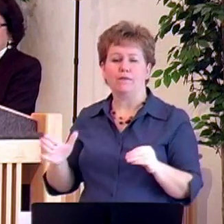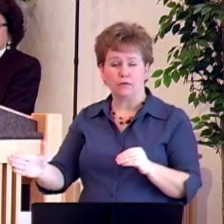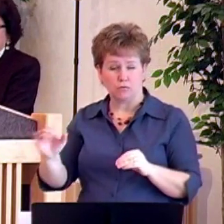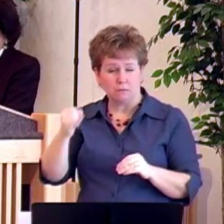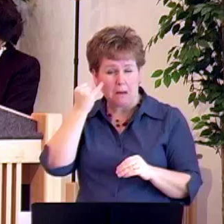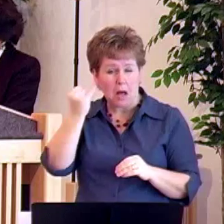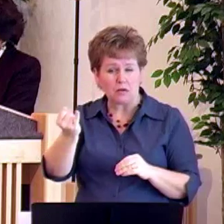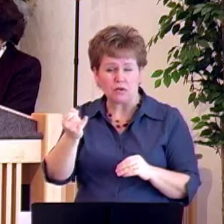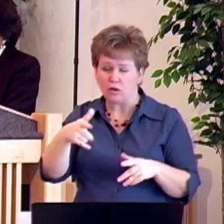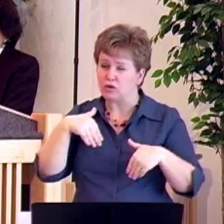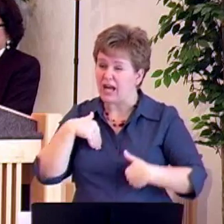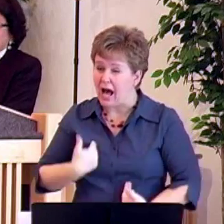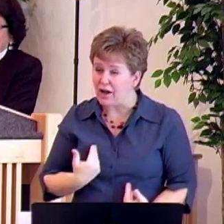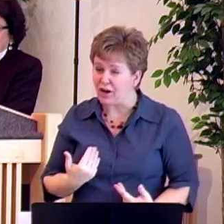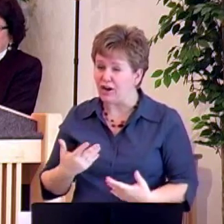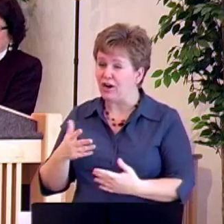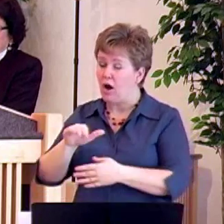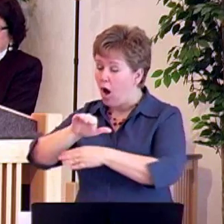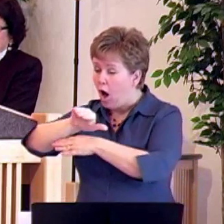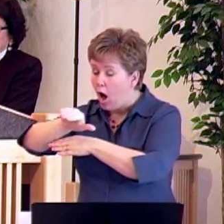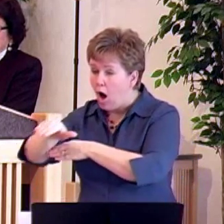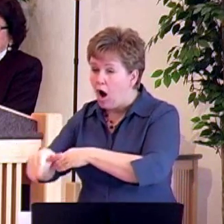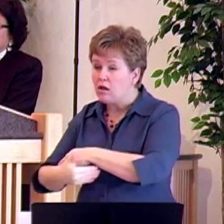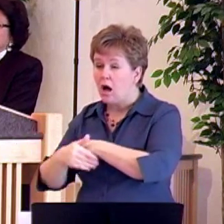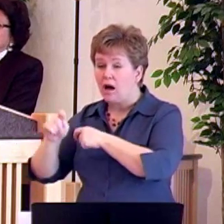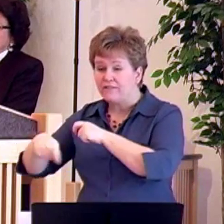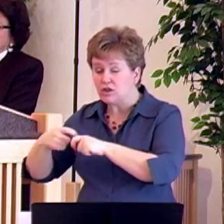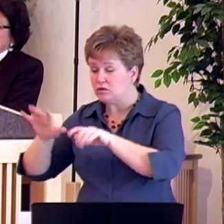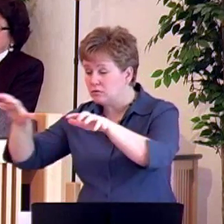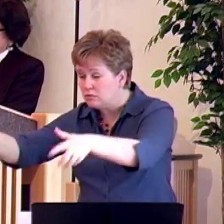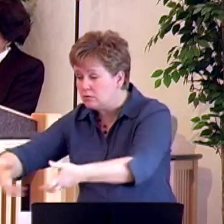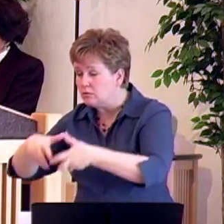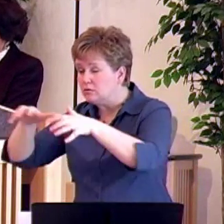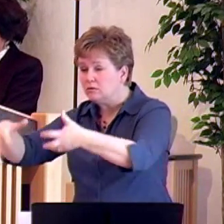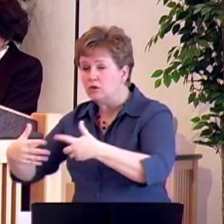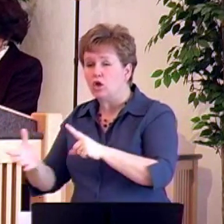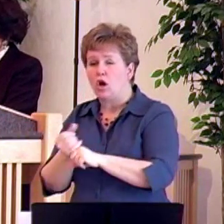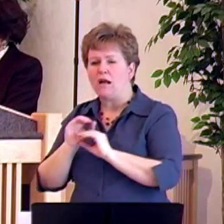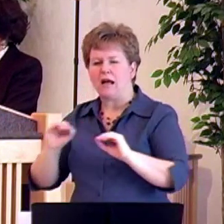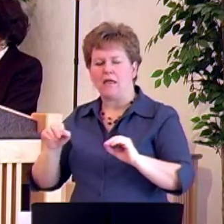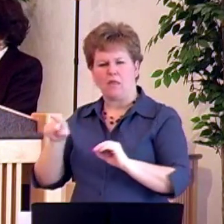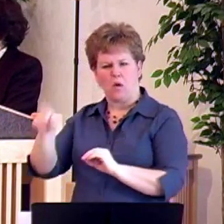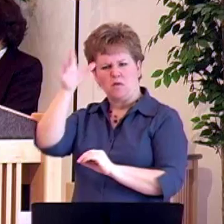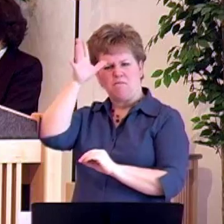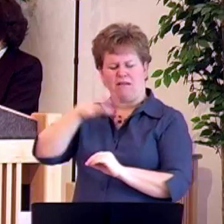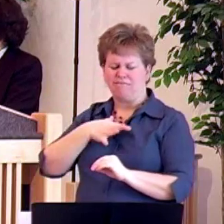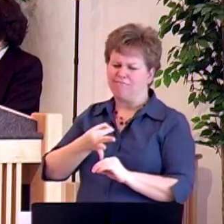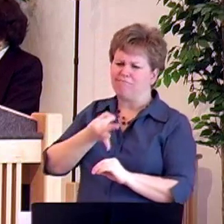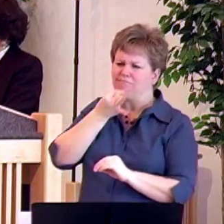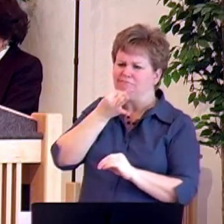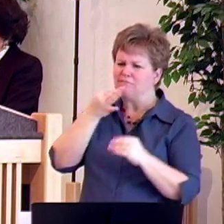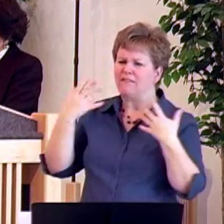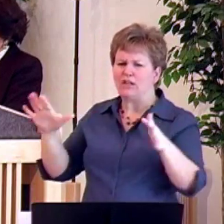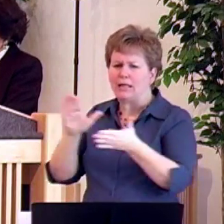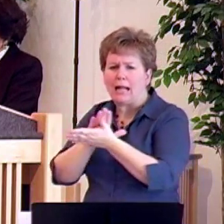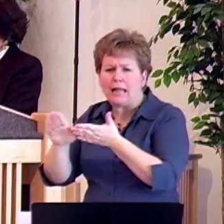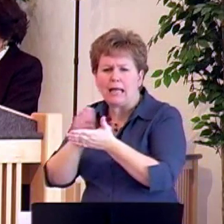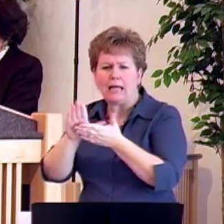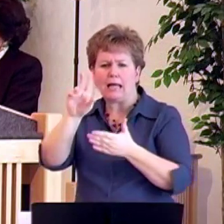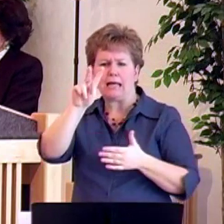I mean, we're tired. We've already been out all night. We know these waters. We've cleaned our nets